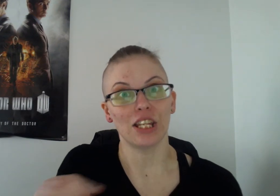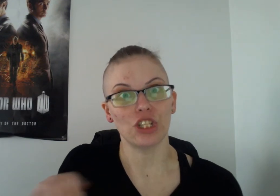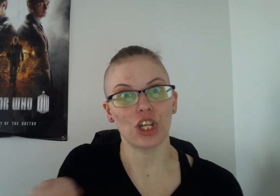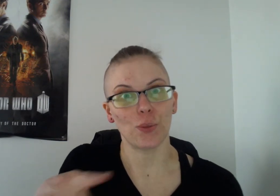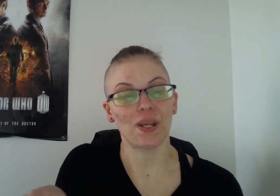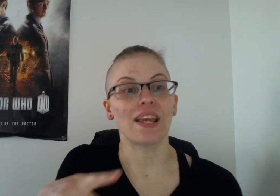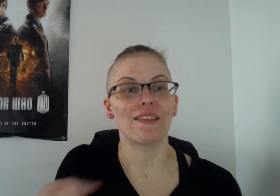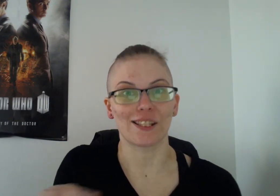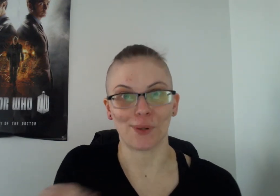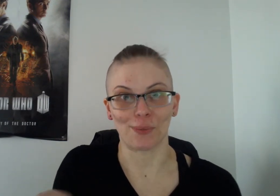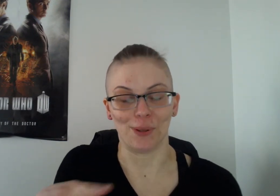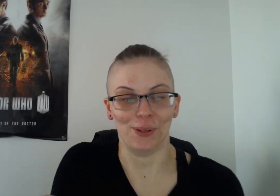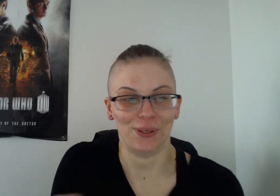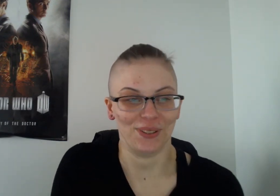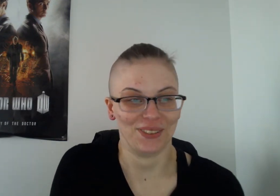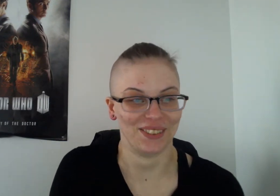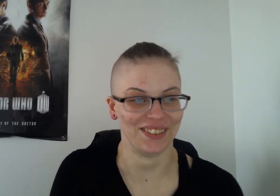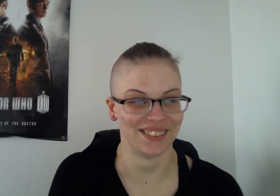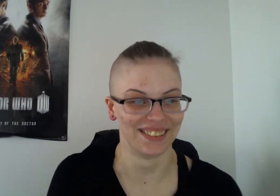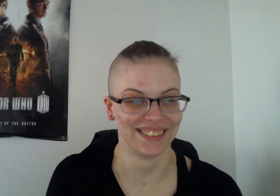shake your P, and that's purple.